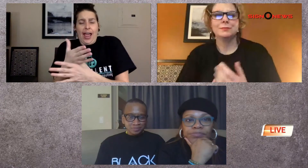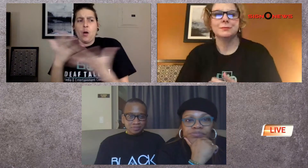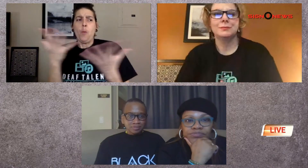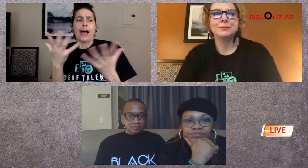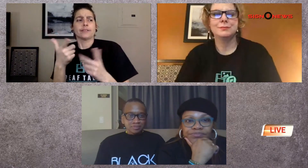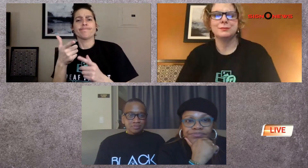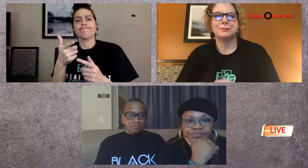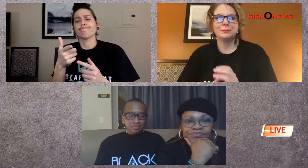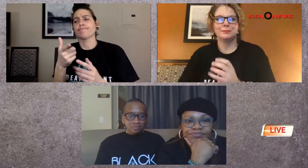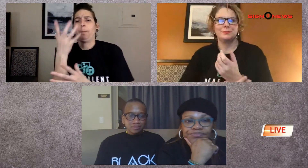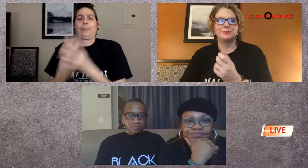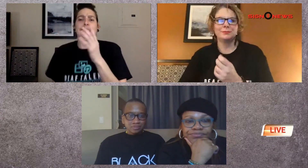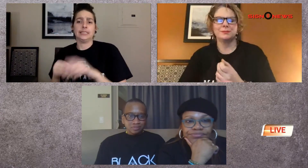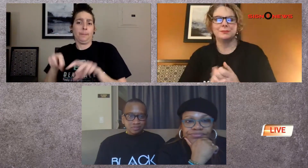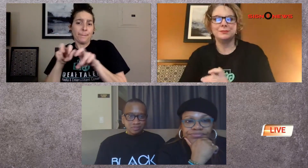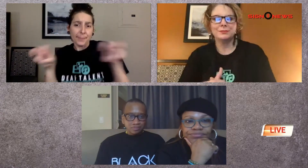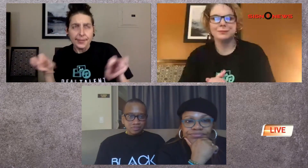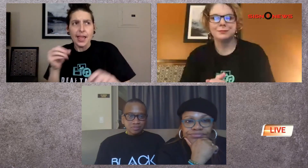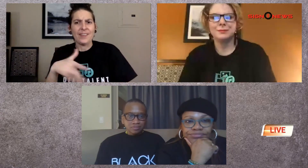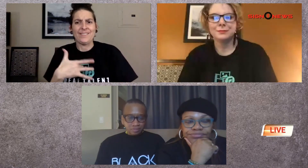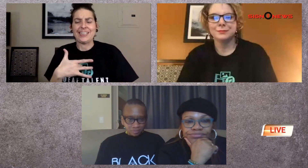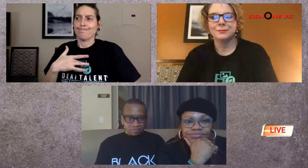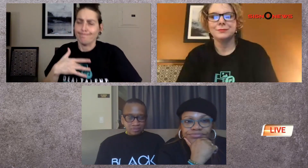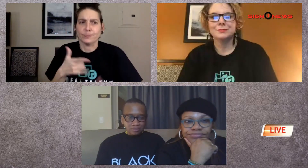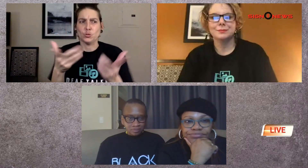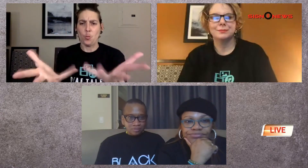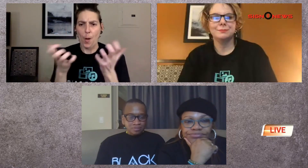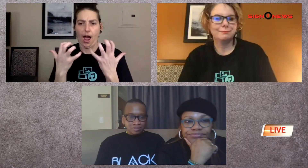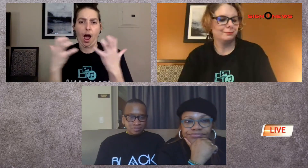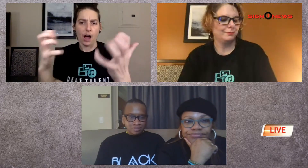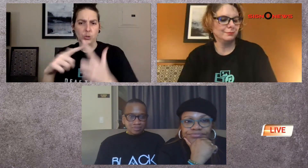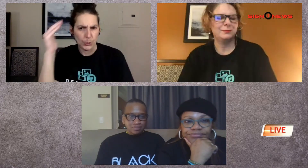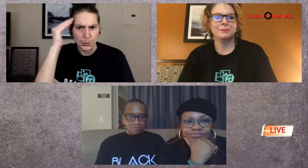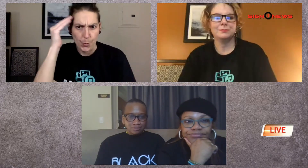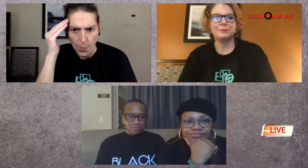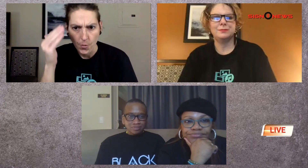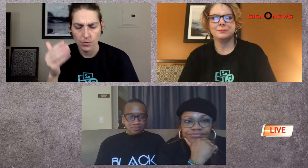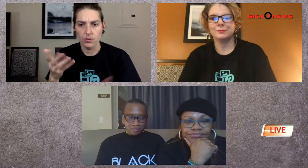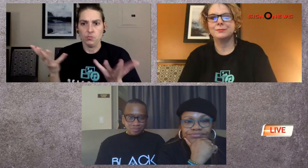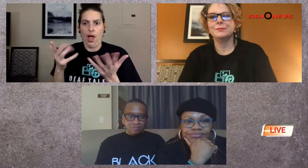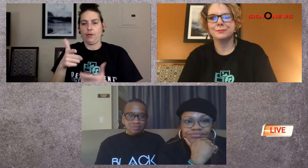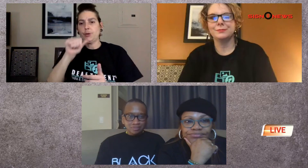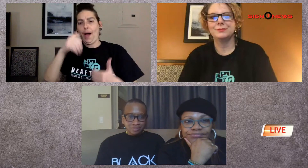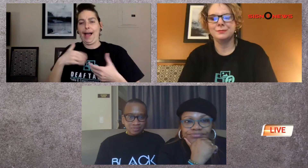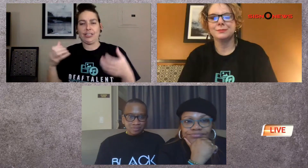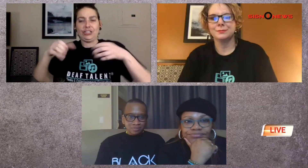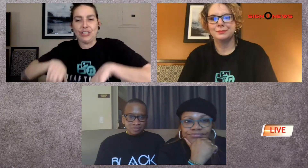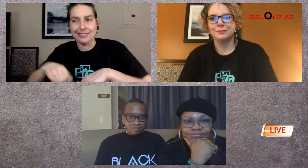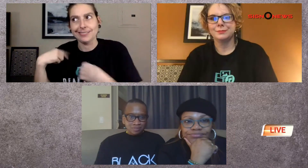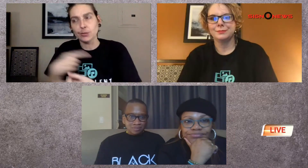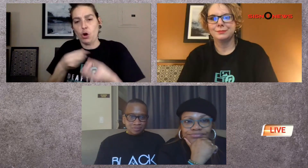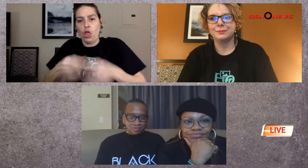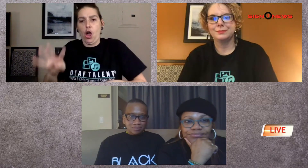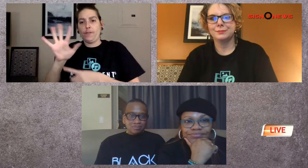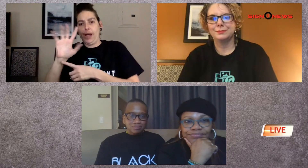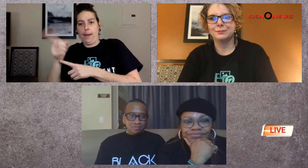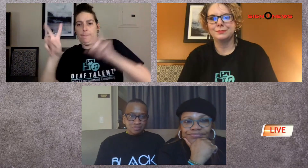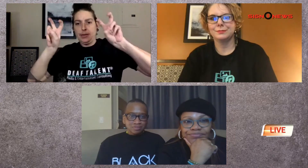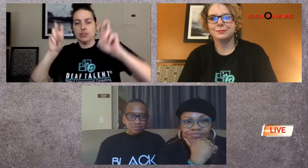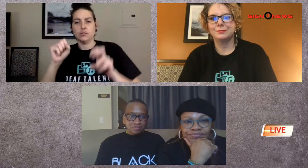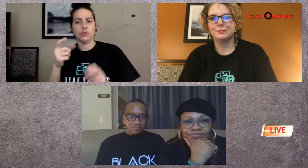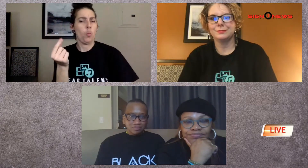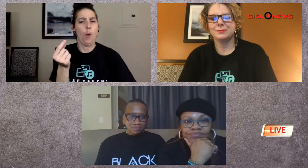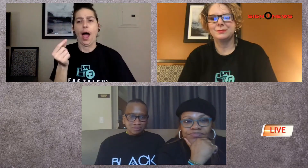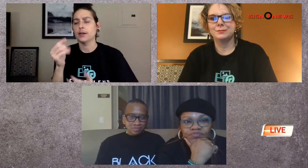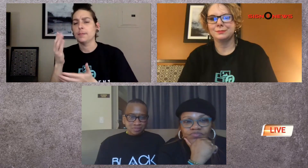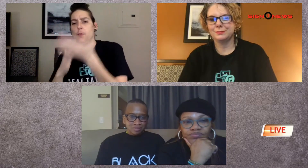Now, this is just a chat, just share some stuff. Maybe you want the audience may have missed some things, missed